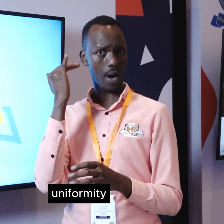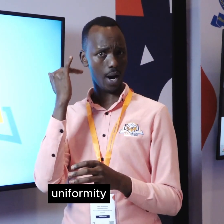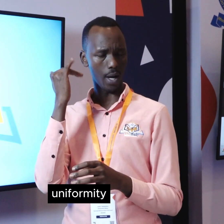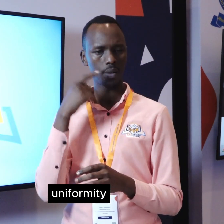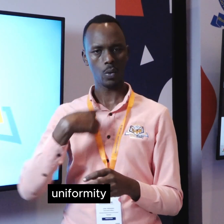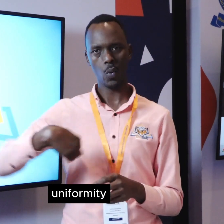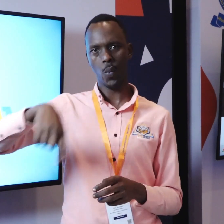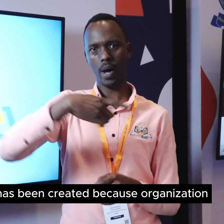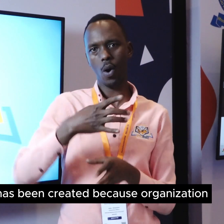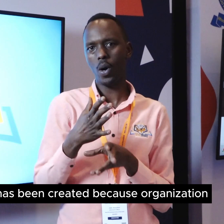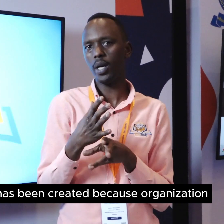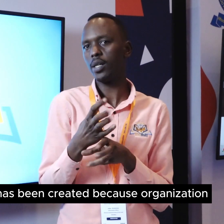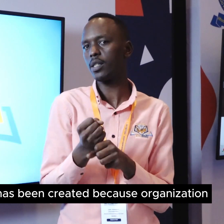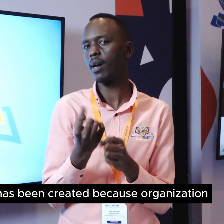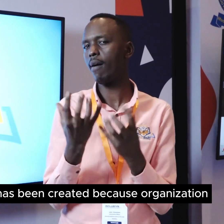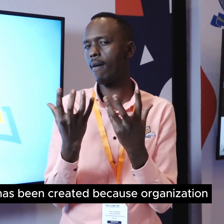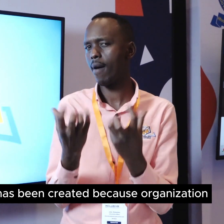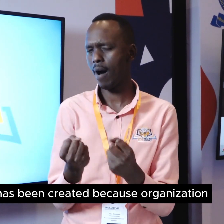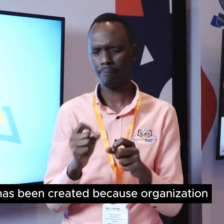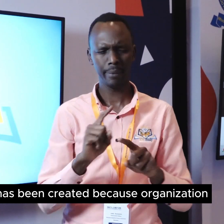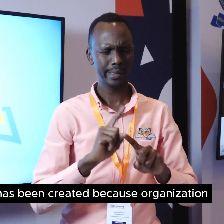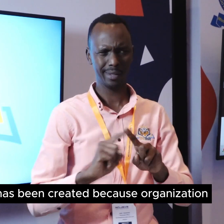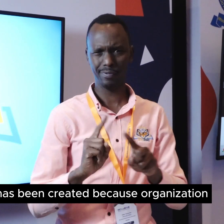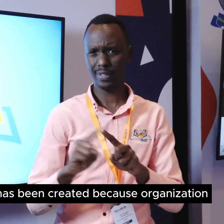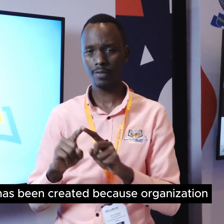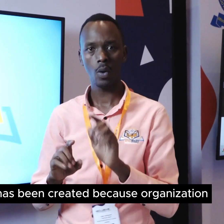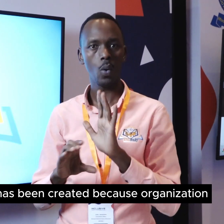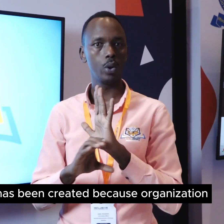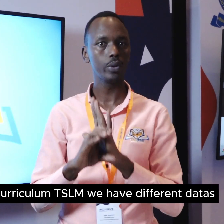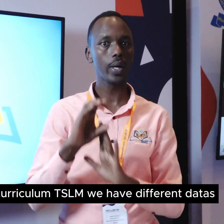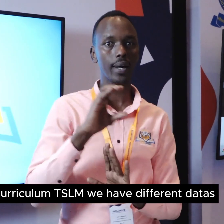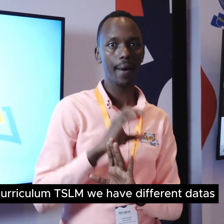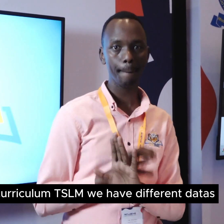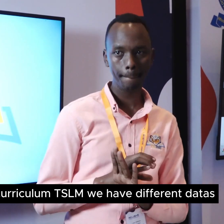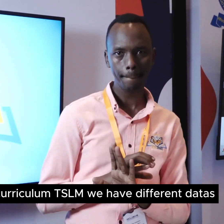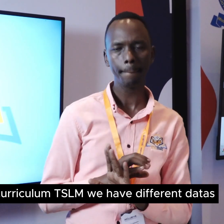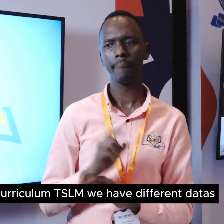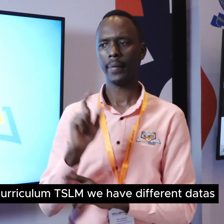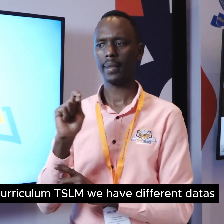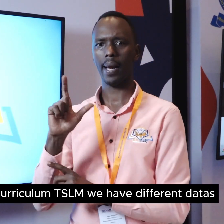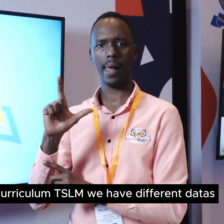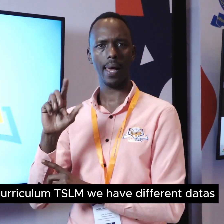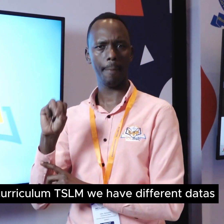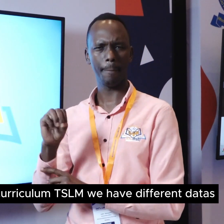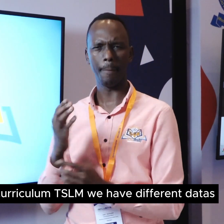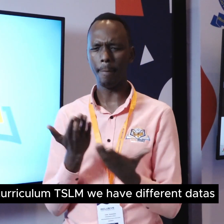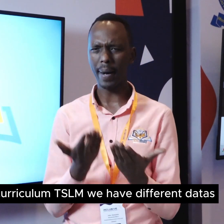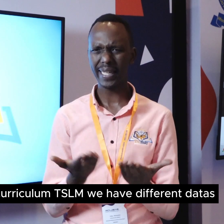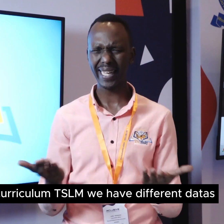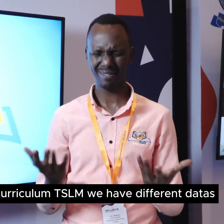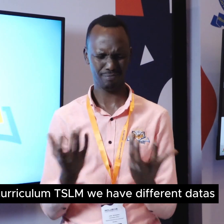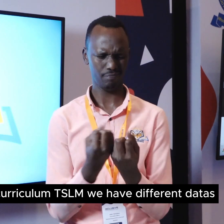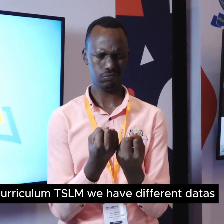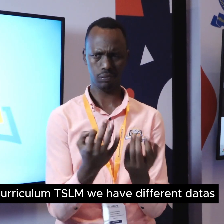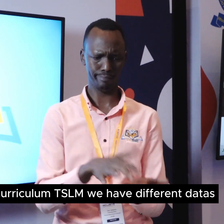uniformity. And this has been created because our organization has a curriculum,